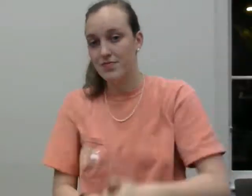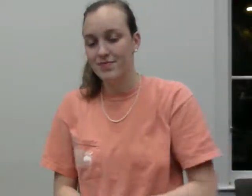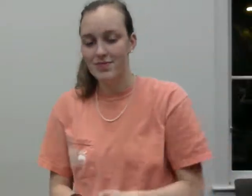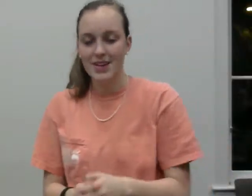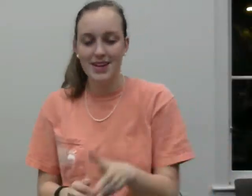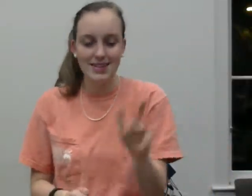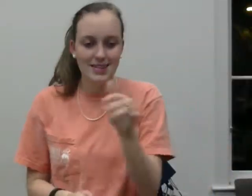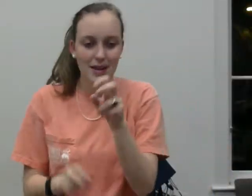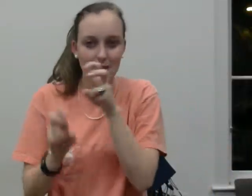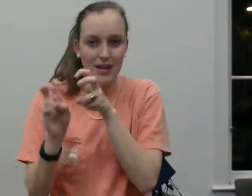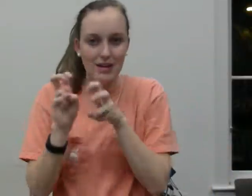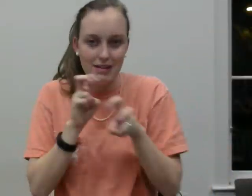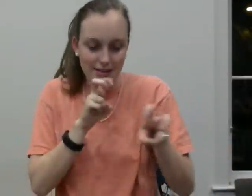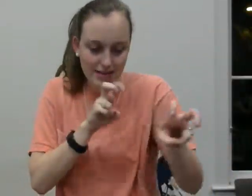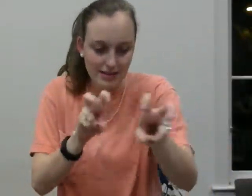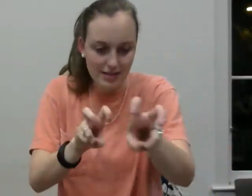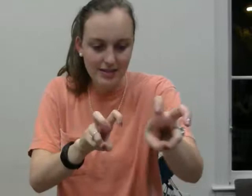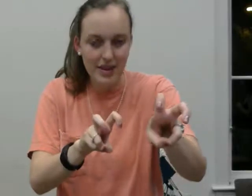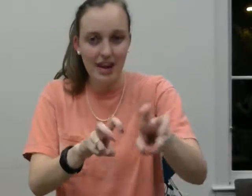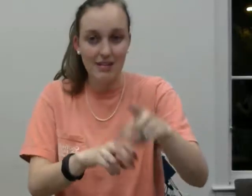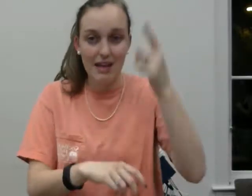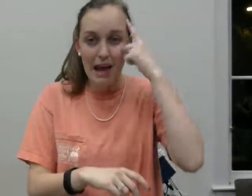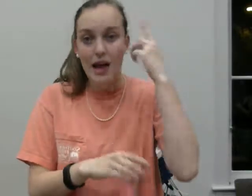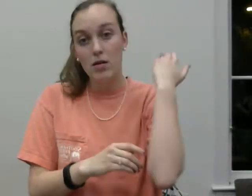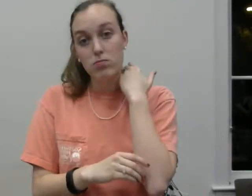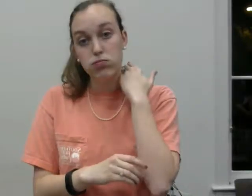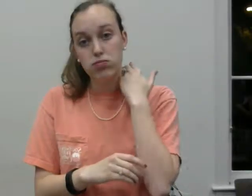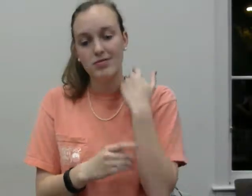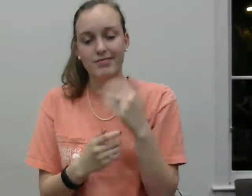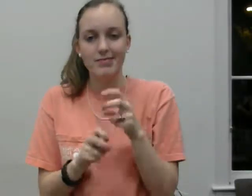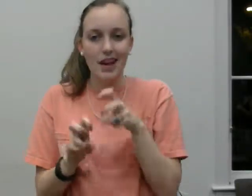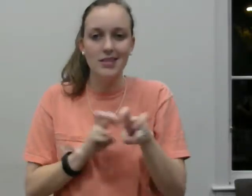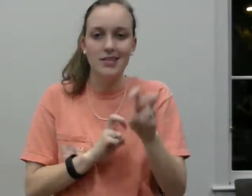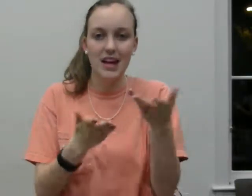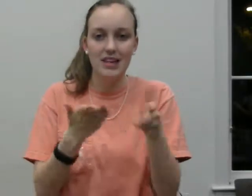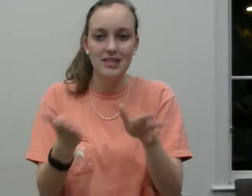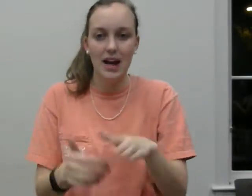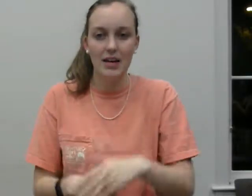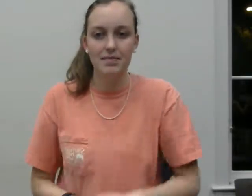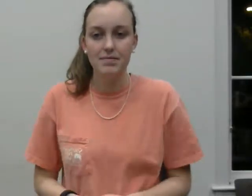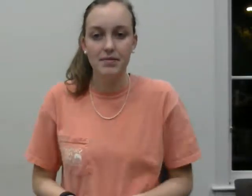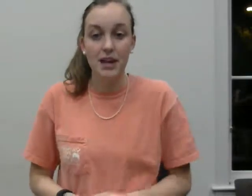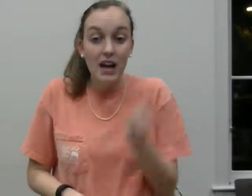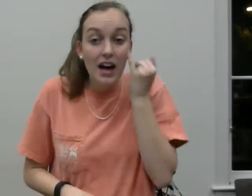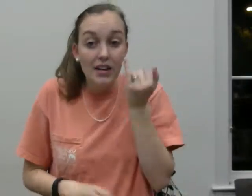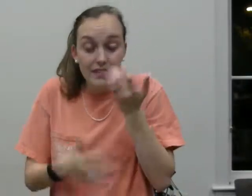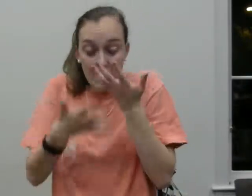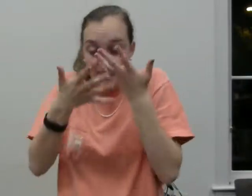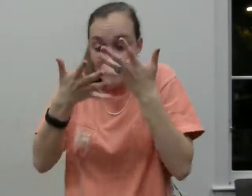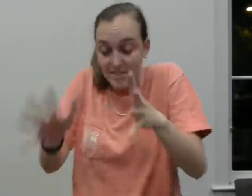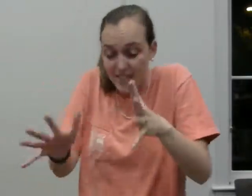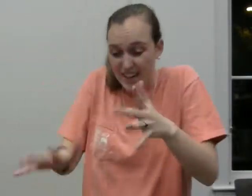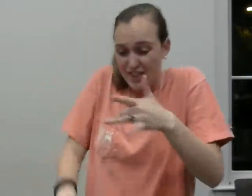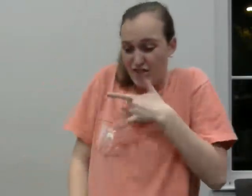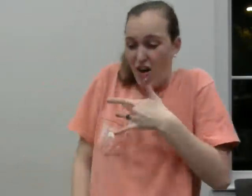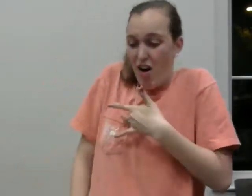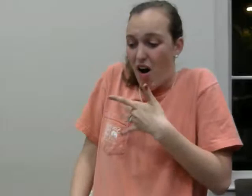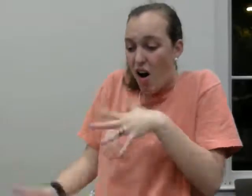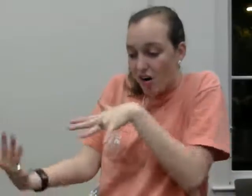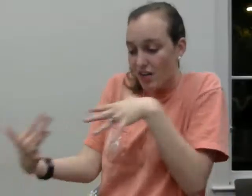wriggle around for a little bit, but it will die. And so they thought, if we can cut off where the revolution began, the heart of the revolution, if we can cut off the